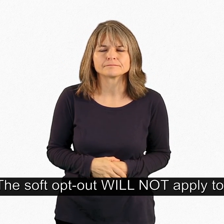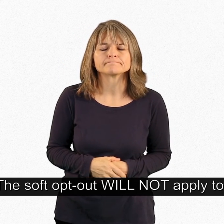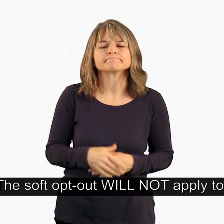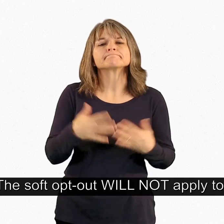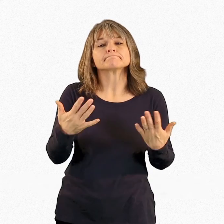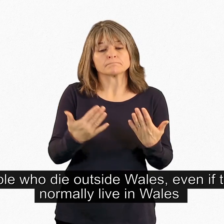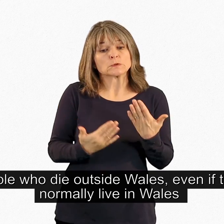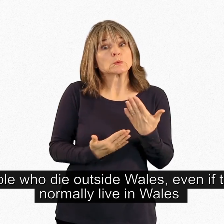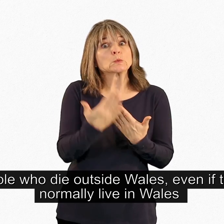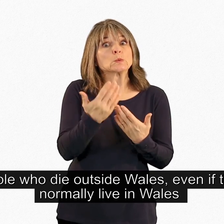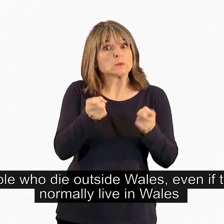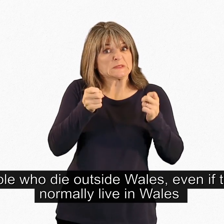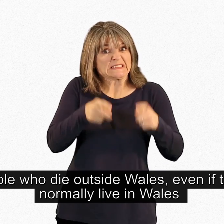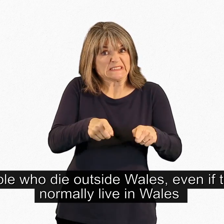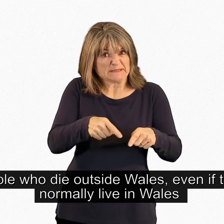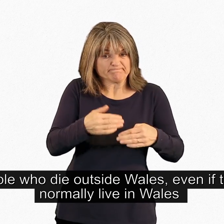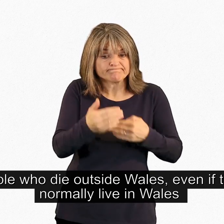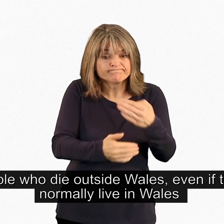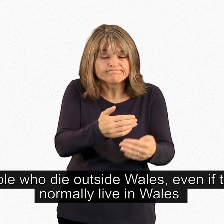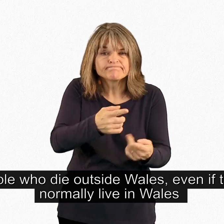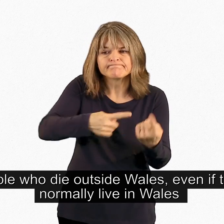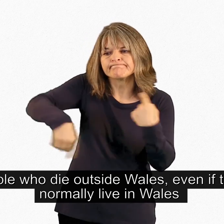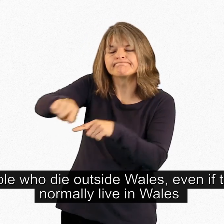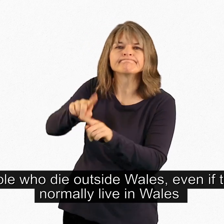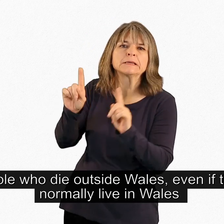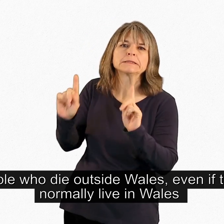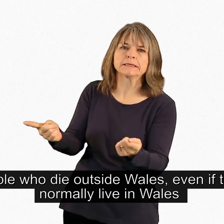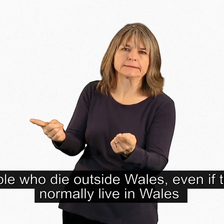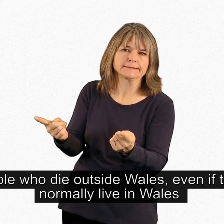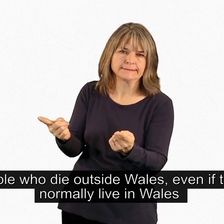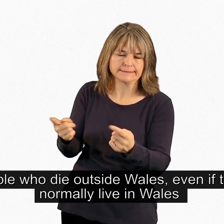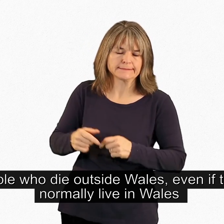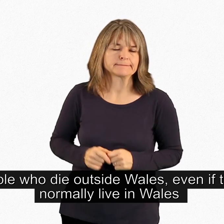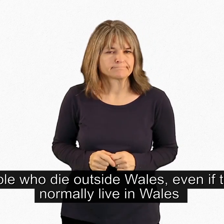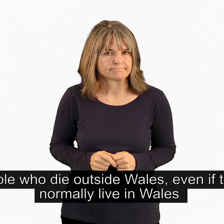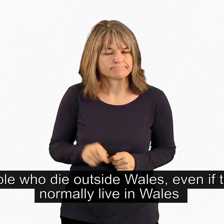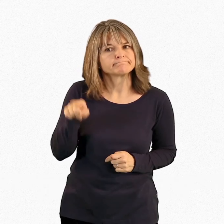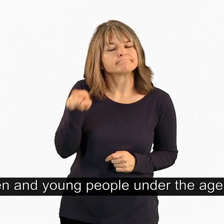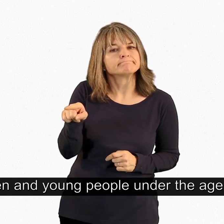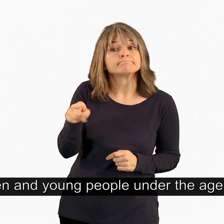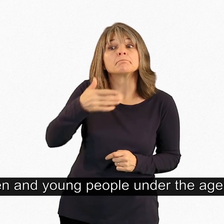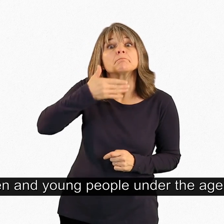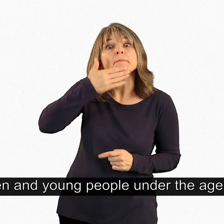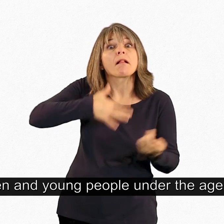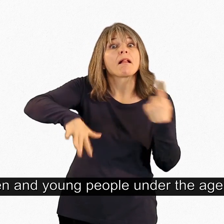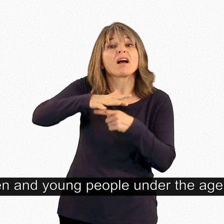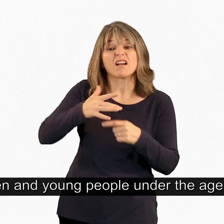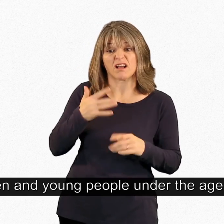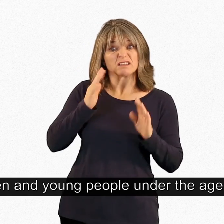People who die outside Wales, even if they normally live in Wales Children and young people under